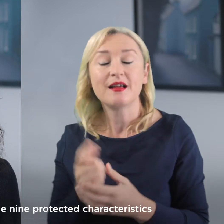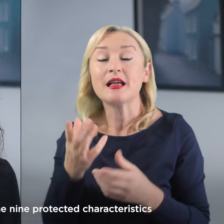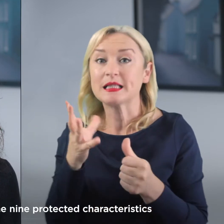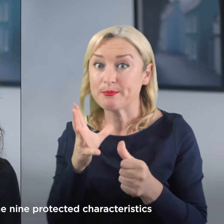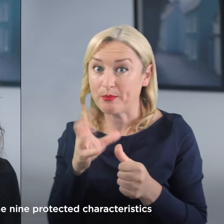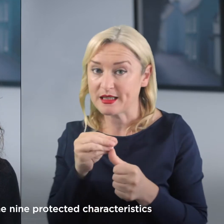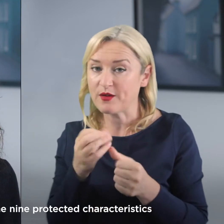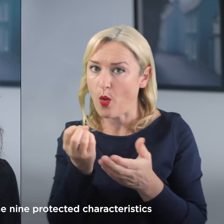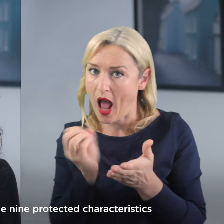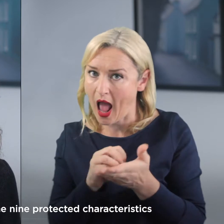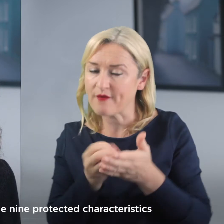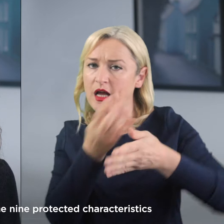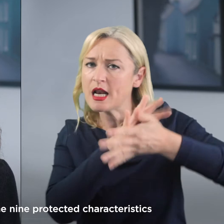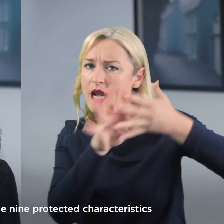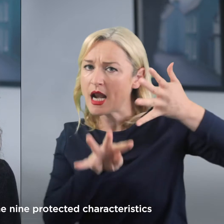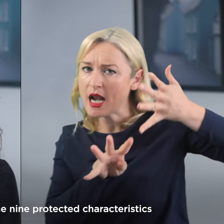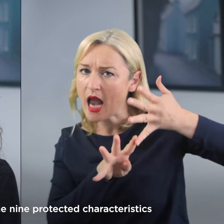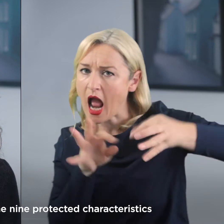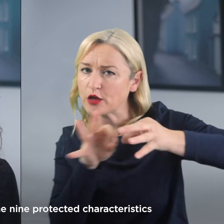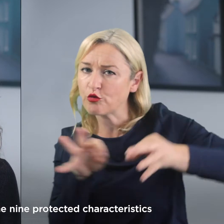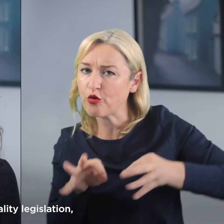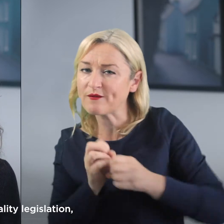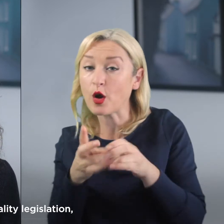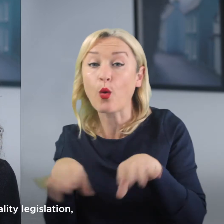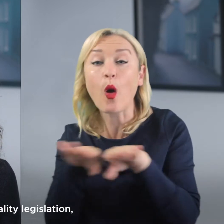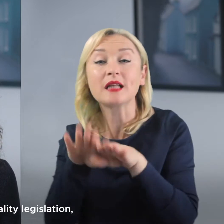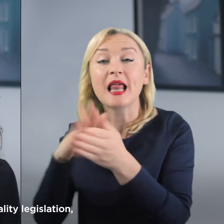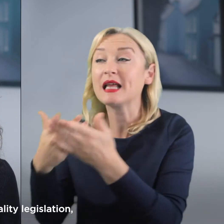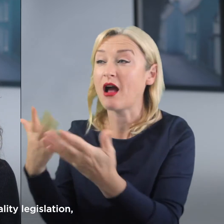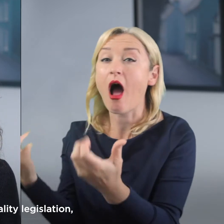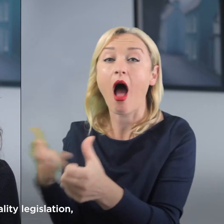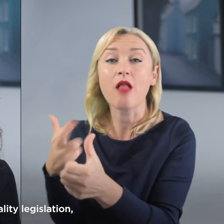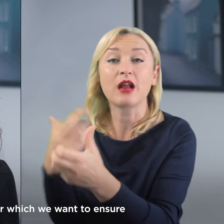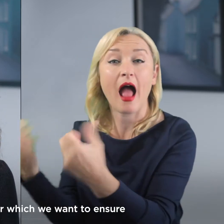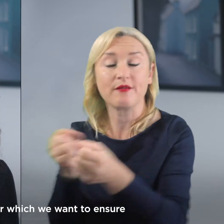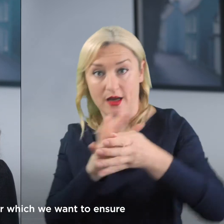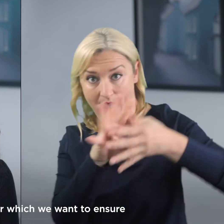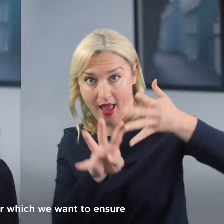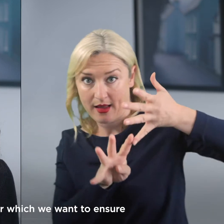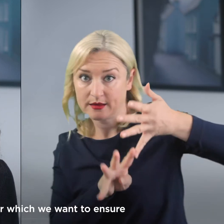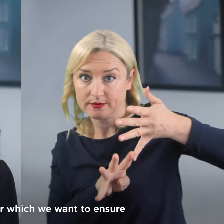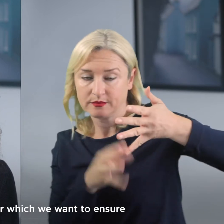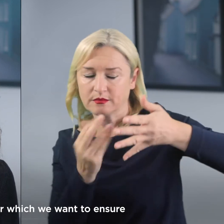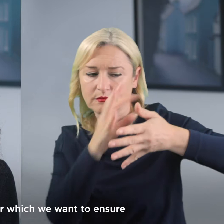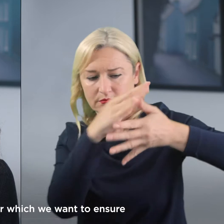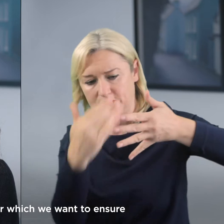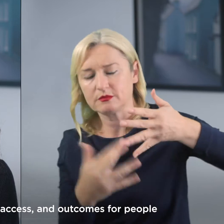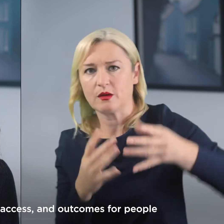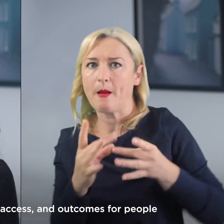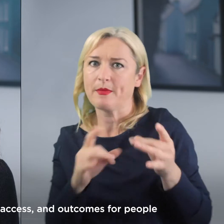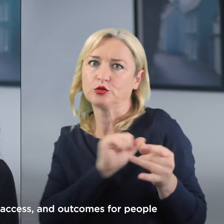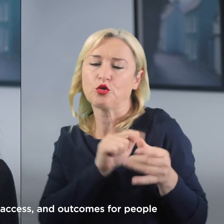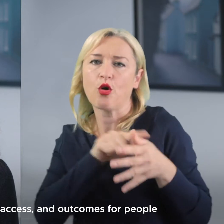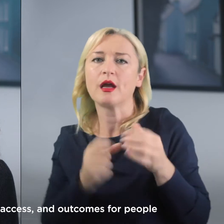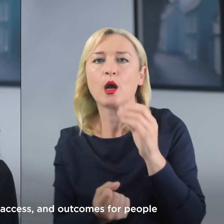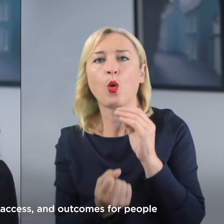We specifically named the 9 protected characteristics in equality legislation as the areas under which we want to ensure equality